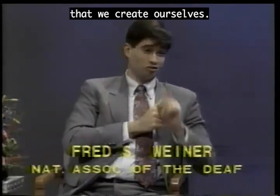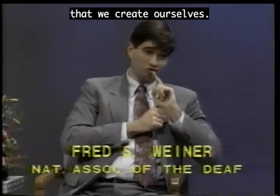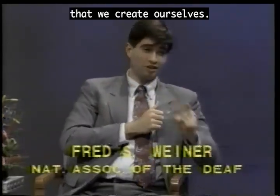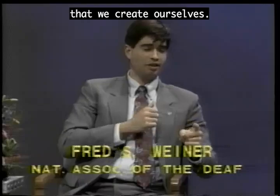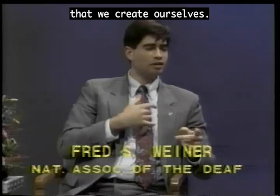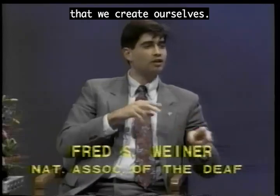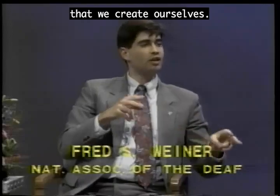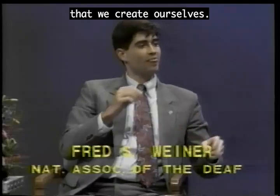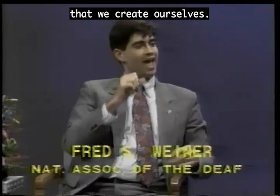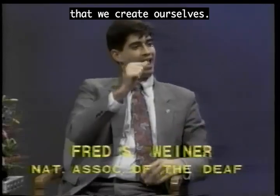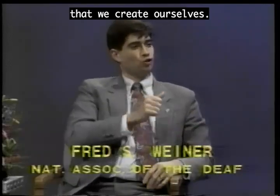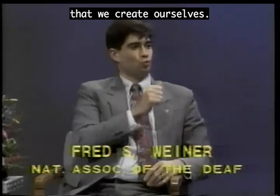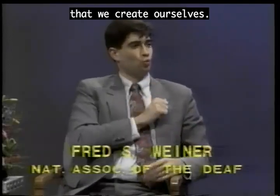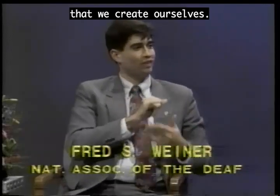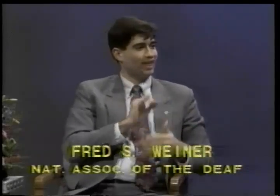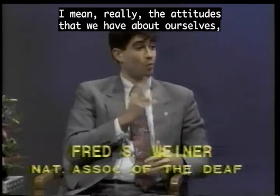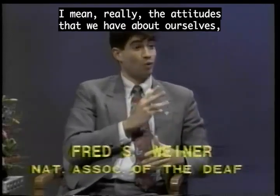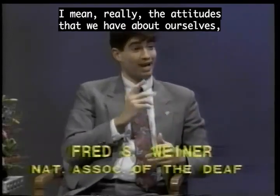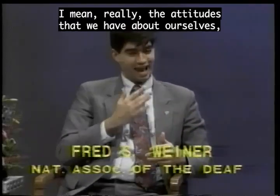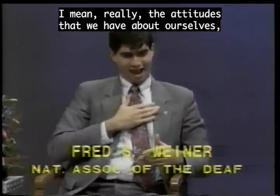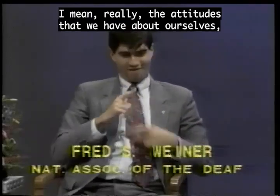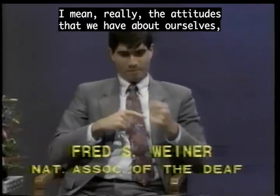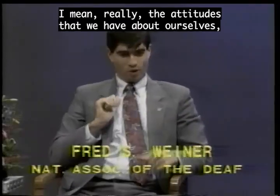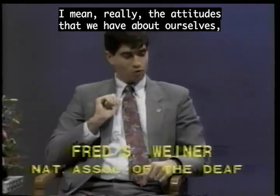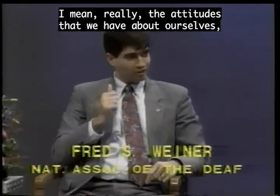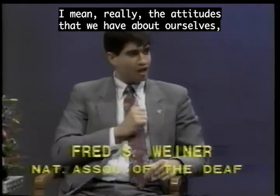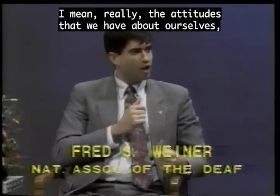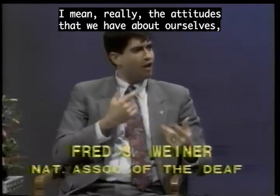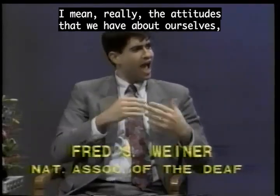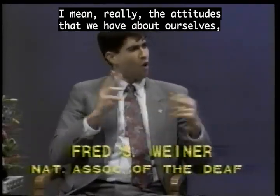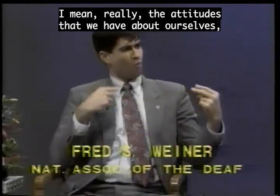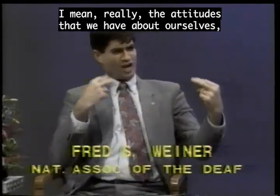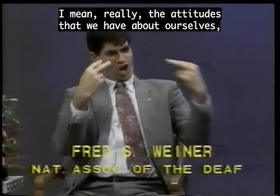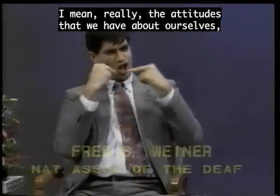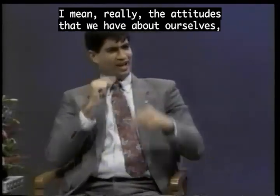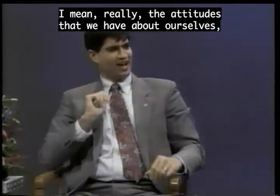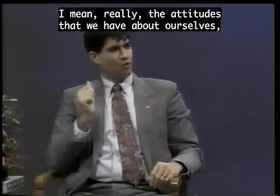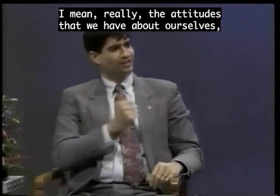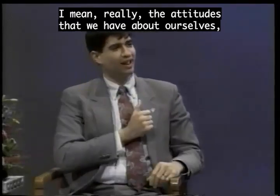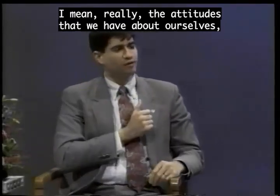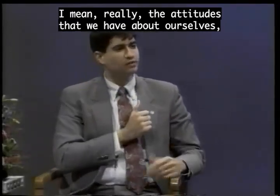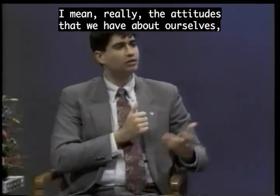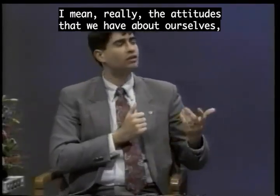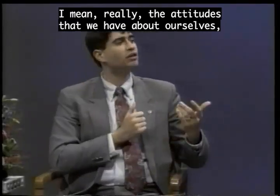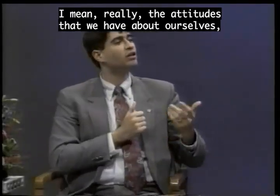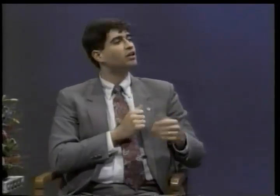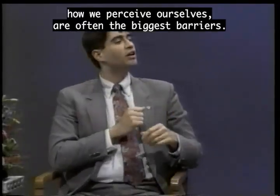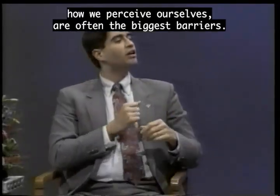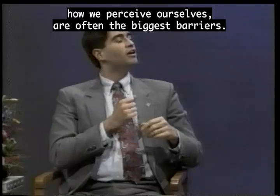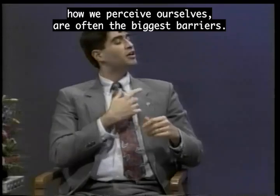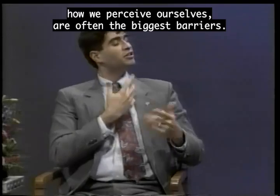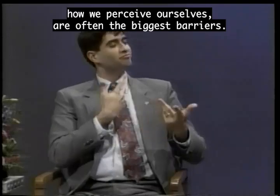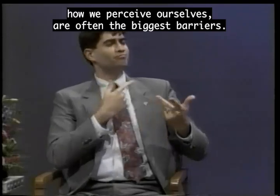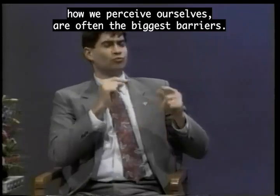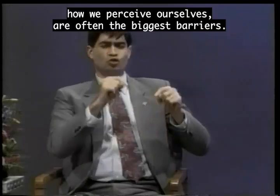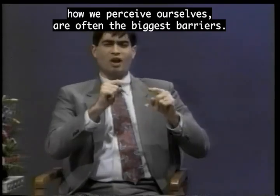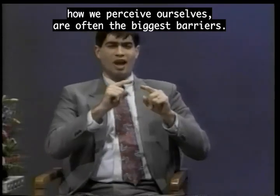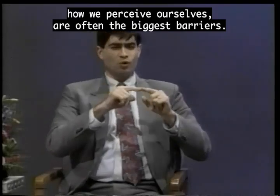ourselves. I mean, really, the attitudes that we have about ourselves, how we perceive ourselves, are often the